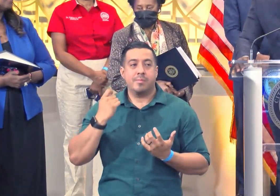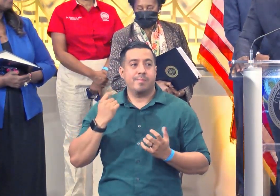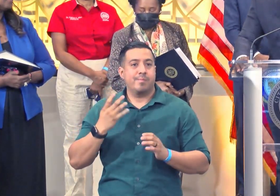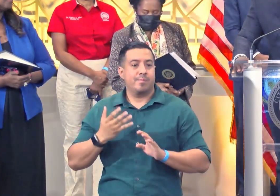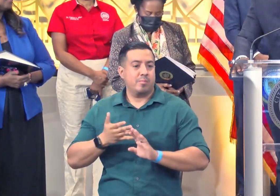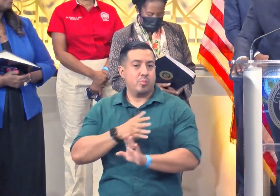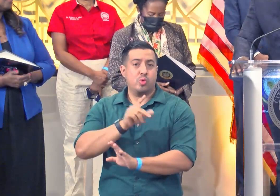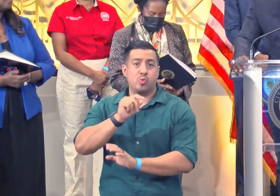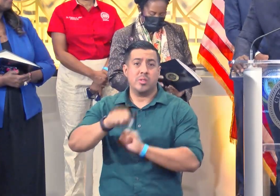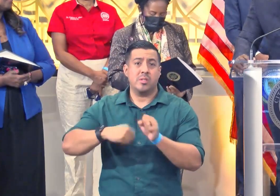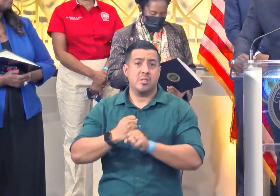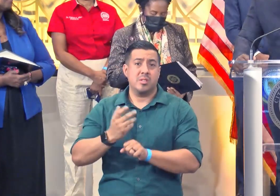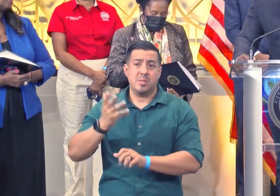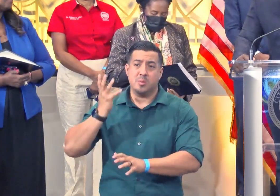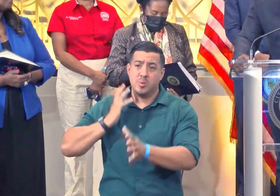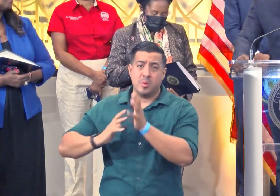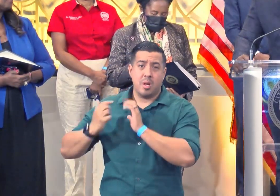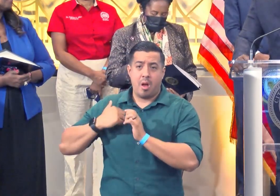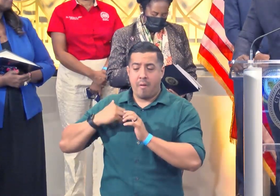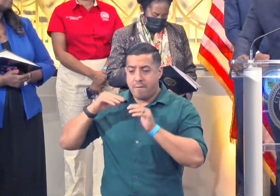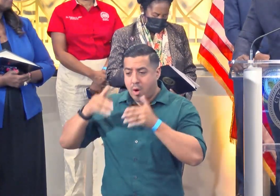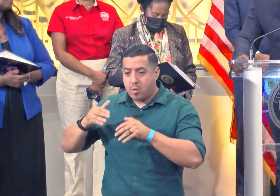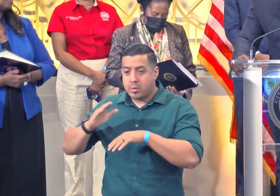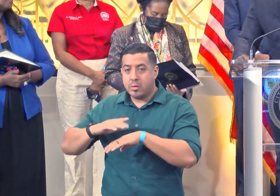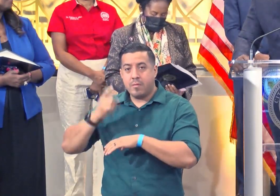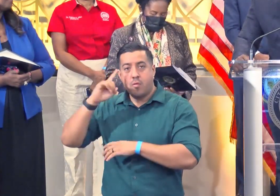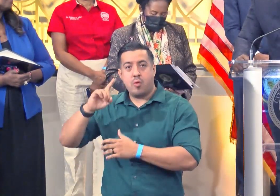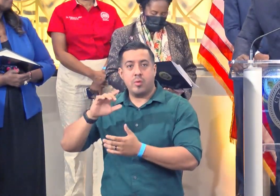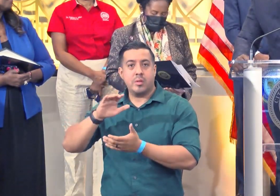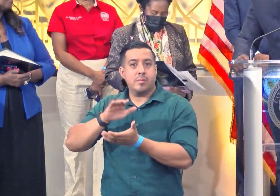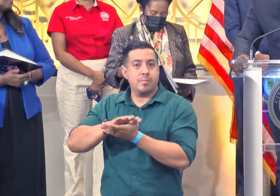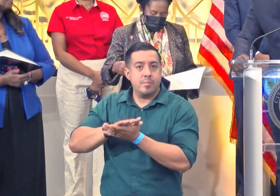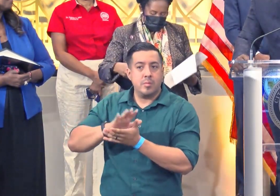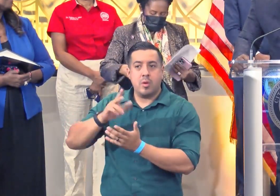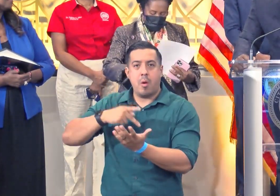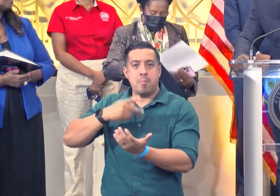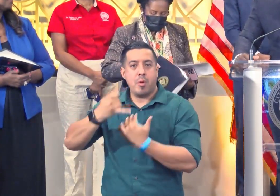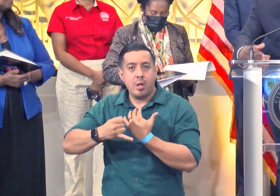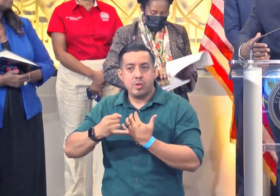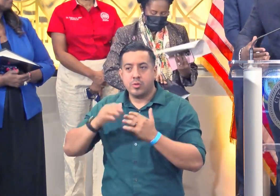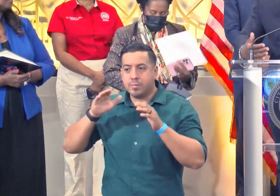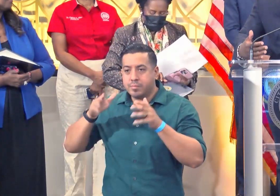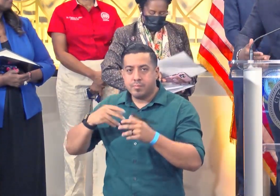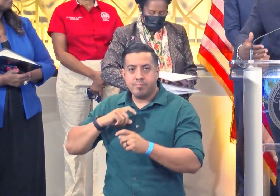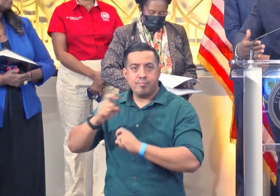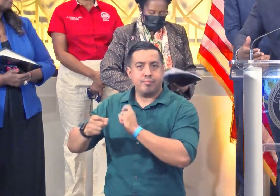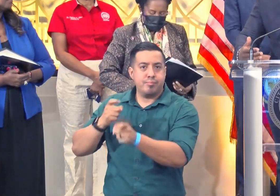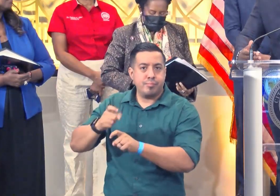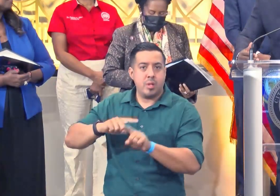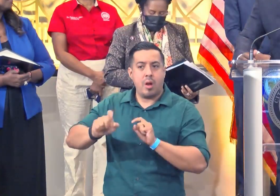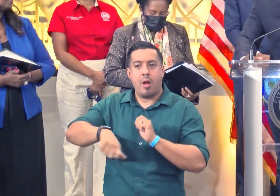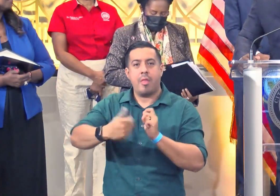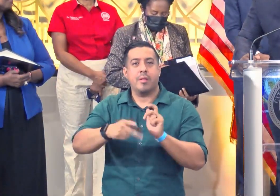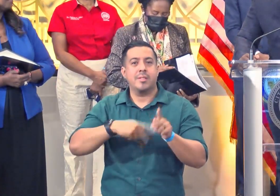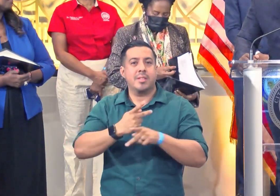last 20 years, I've been focusing on academic enrichment projects and making donations to other